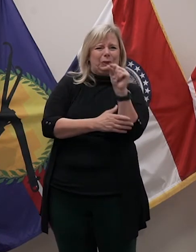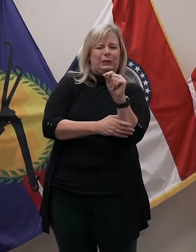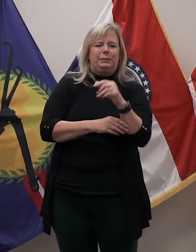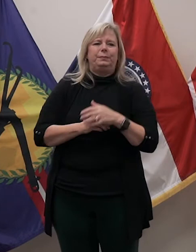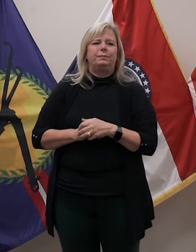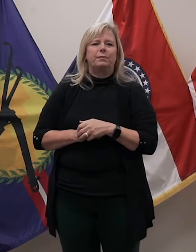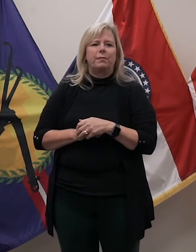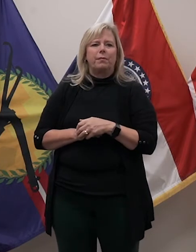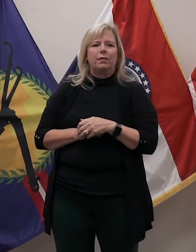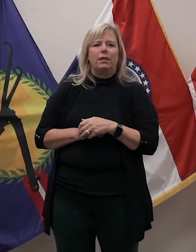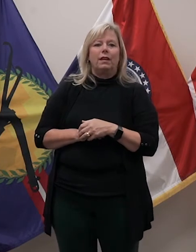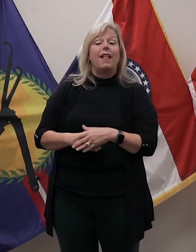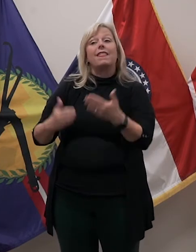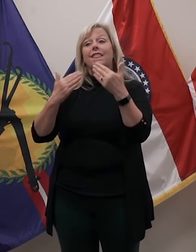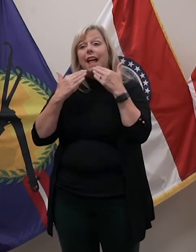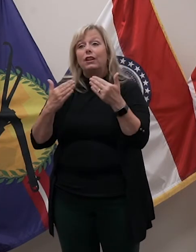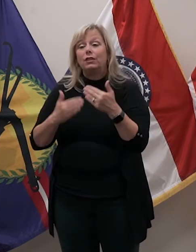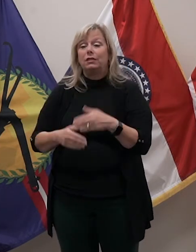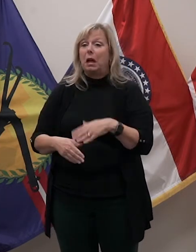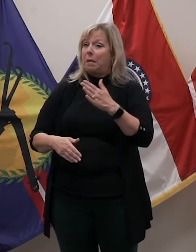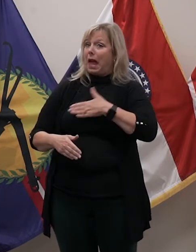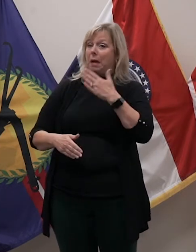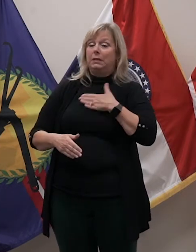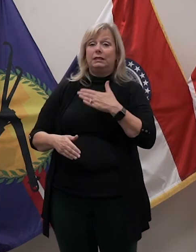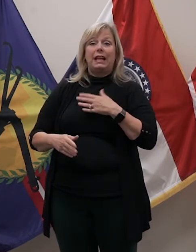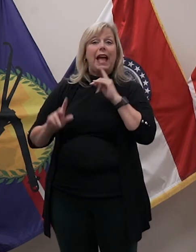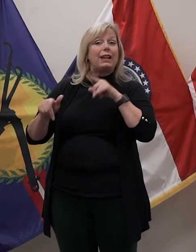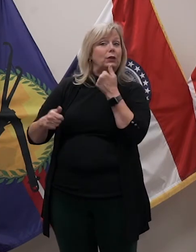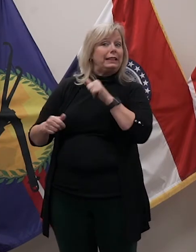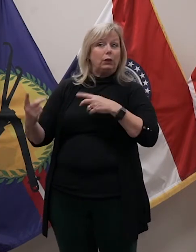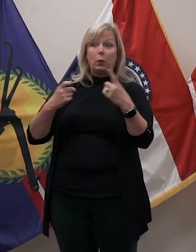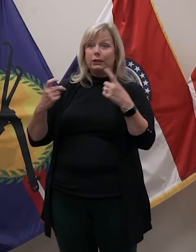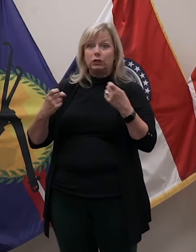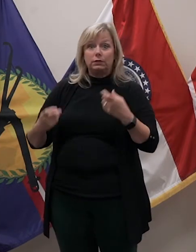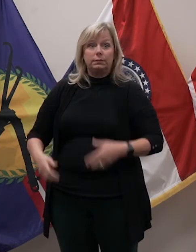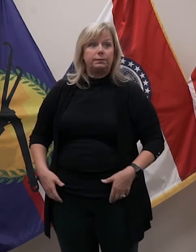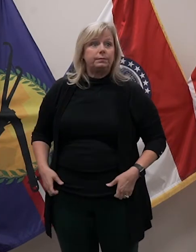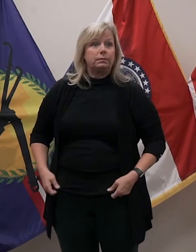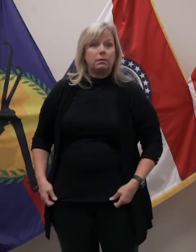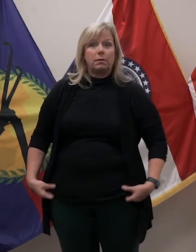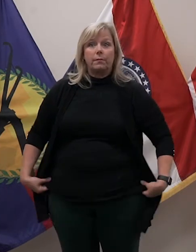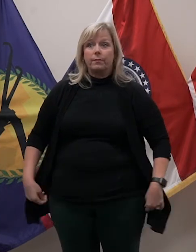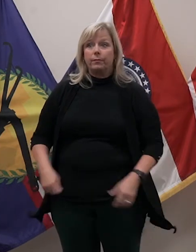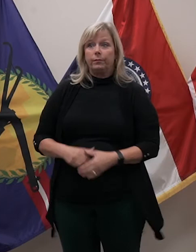2020. Thank you, and I'd be glad to answer any questions.